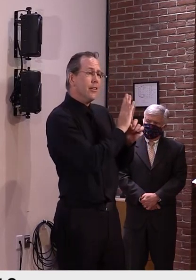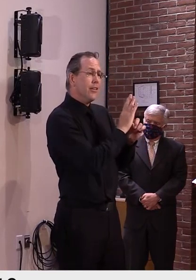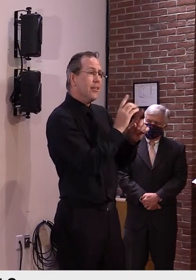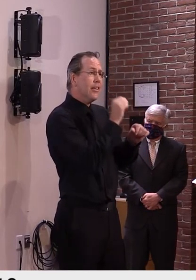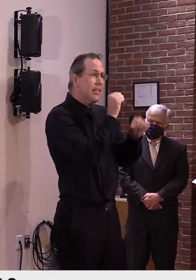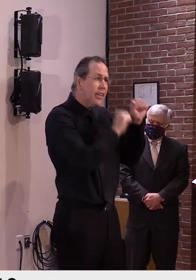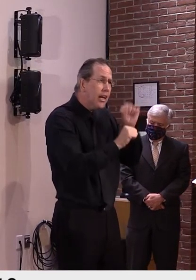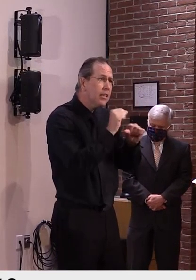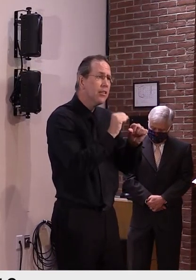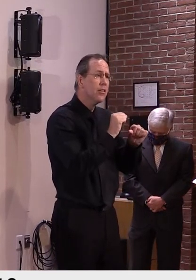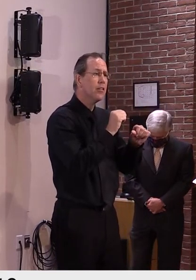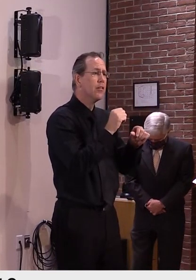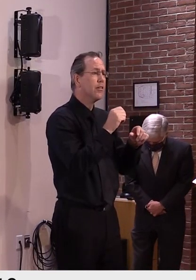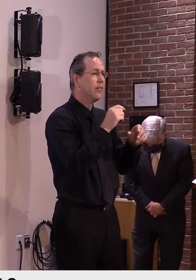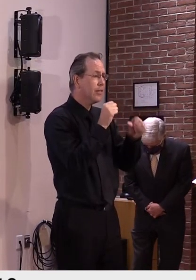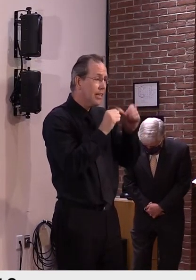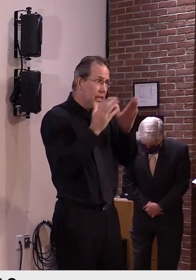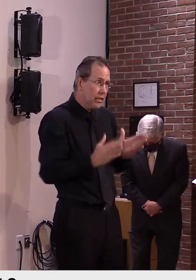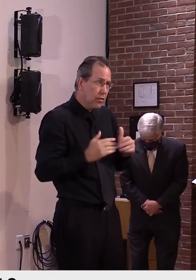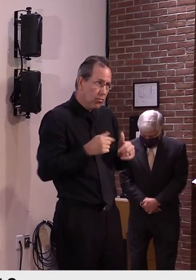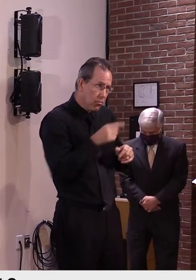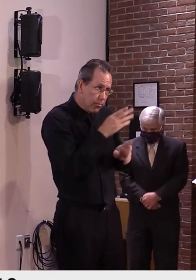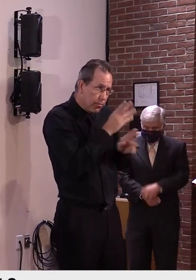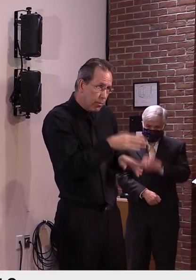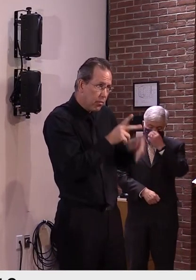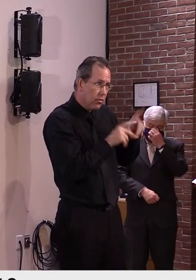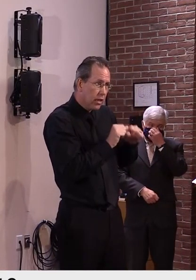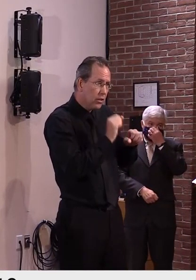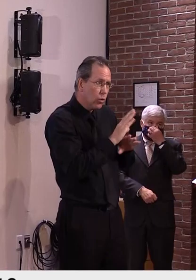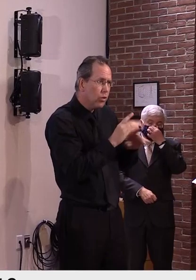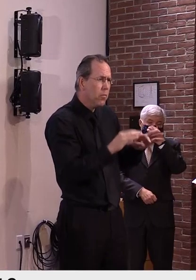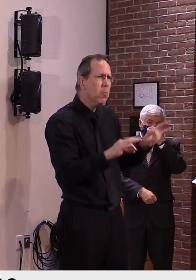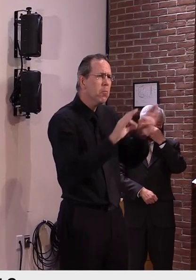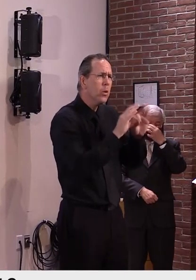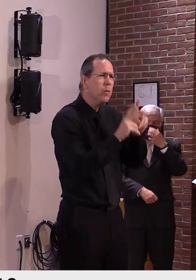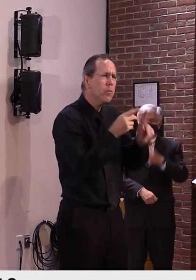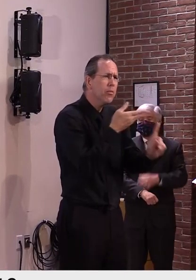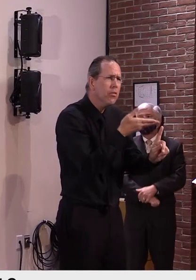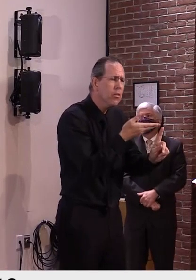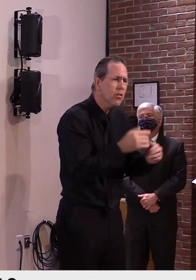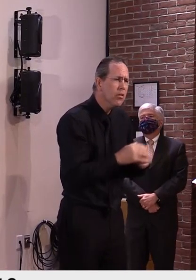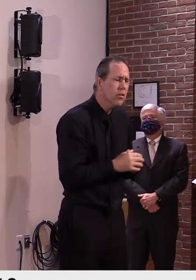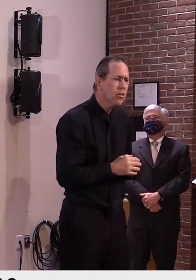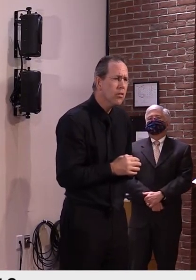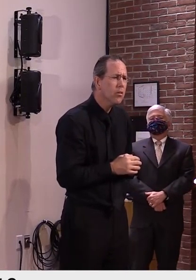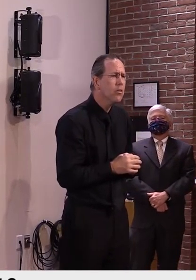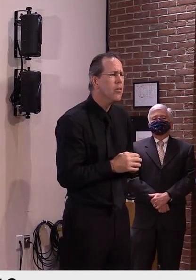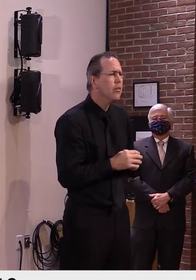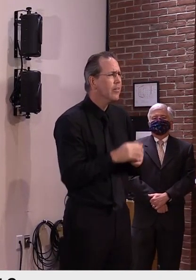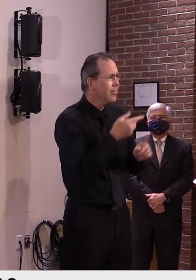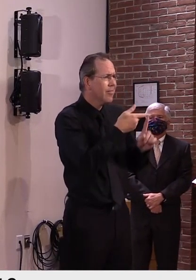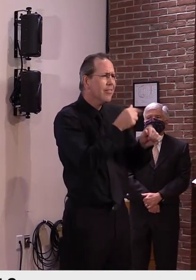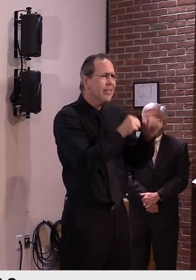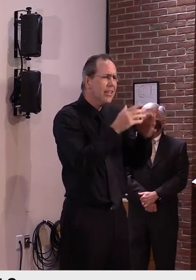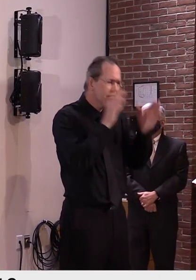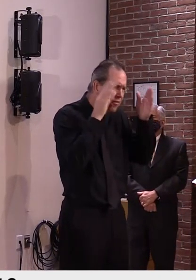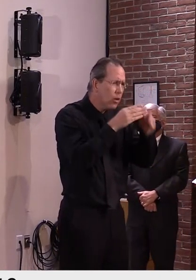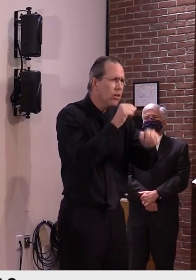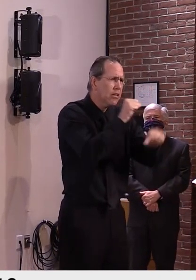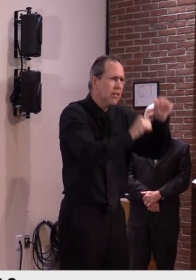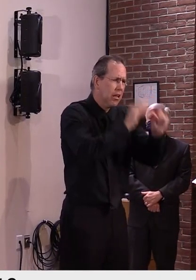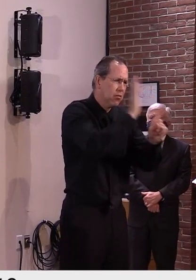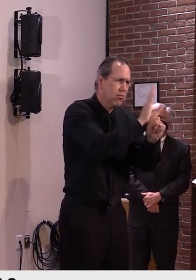disseminate credible information that is very factual and science-based and data-driven is being interfered